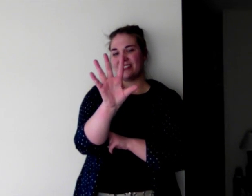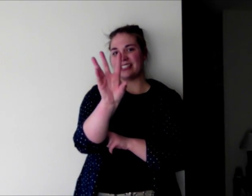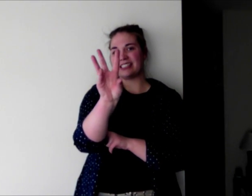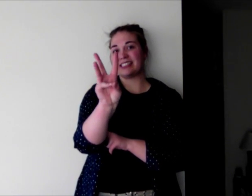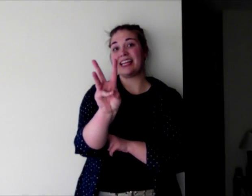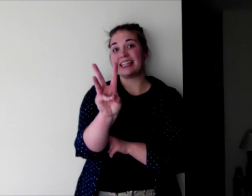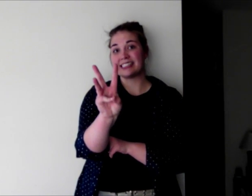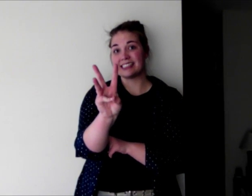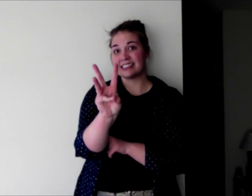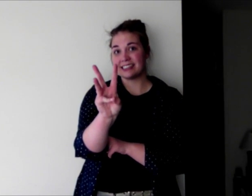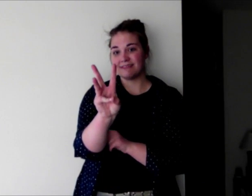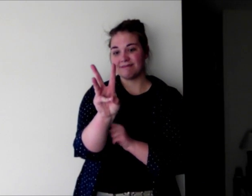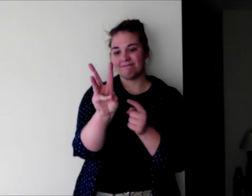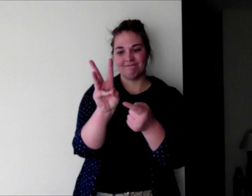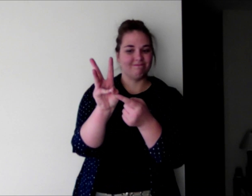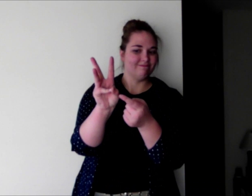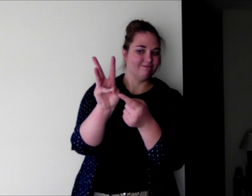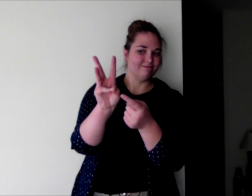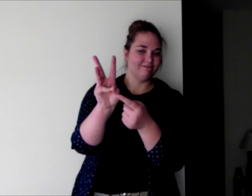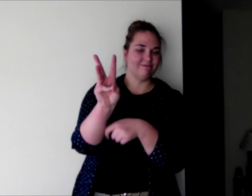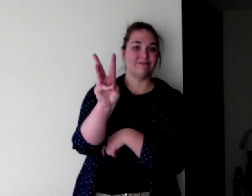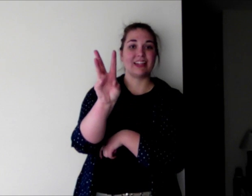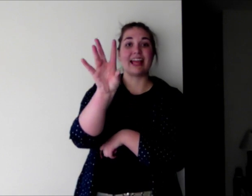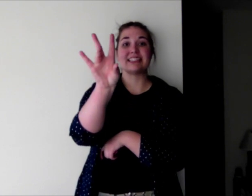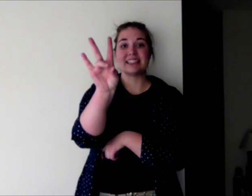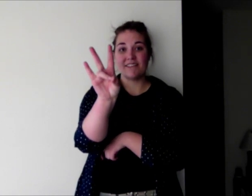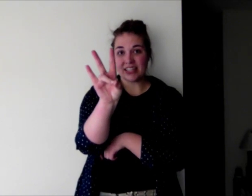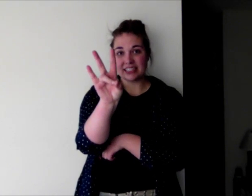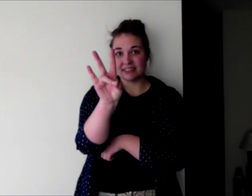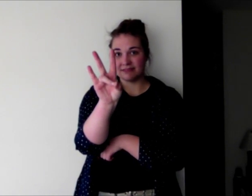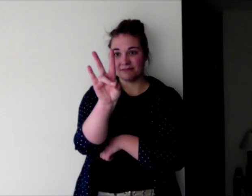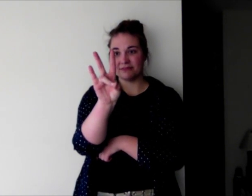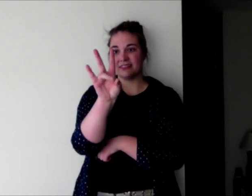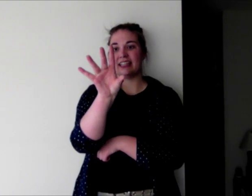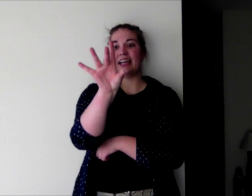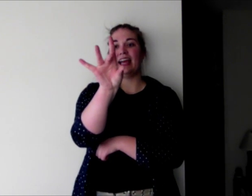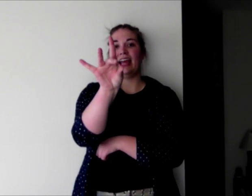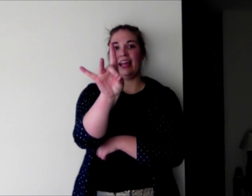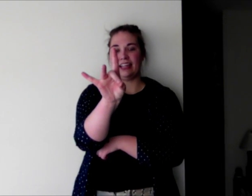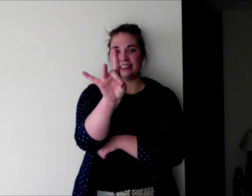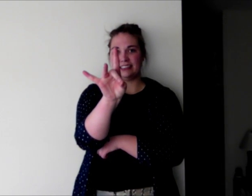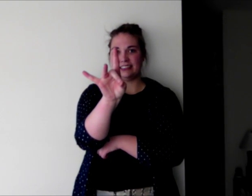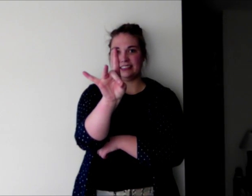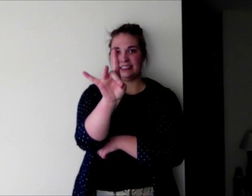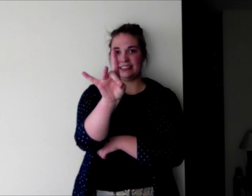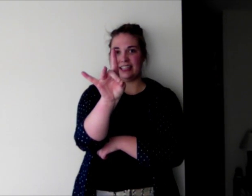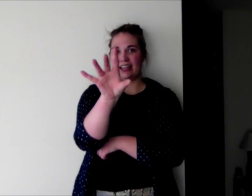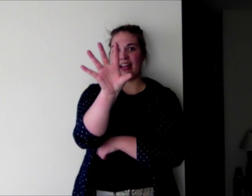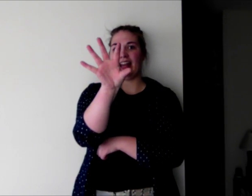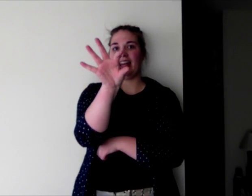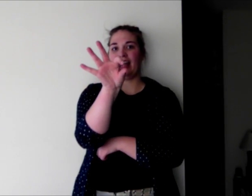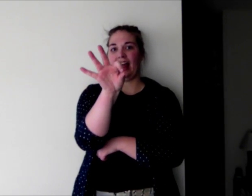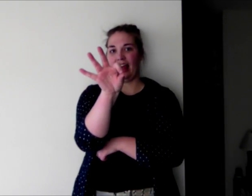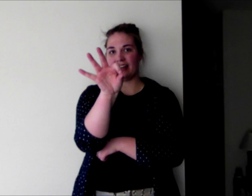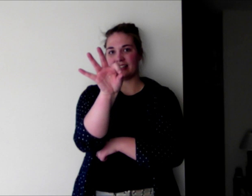4, 5, 6. See, there's the 6. 7, 8,